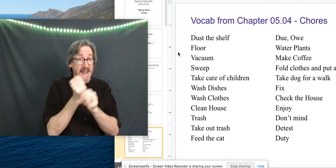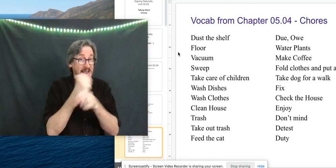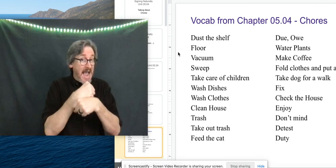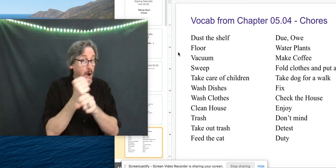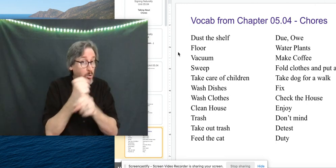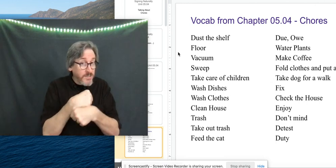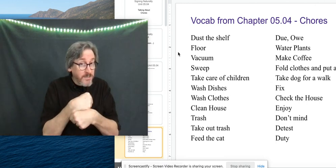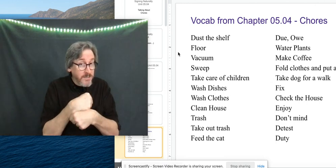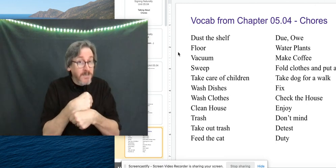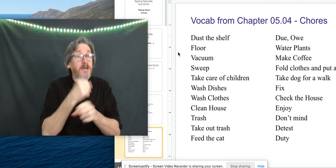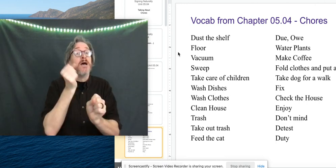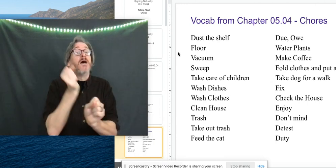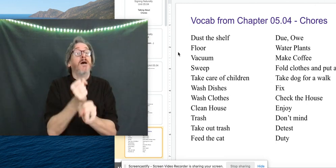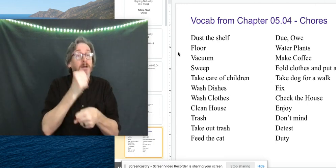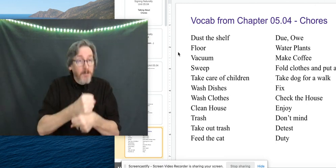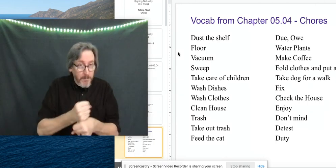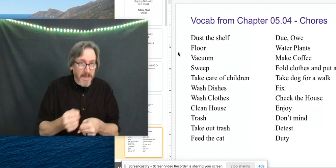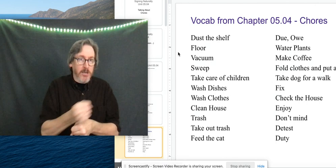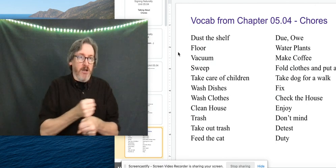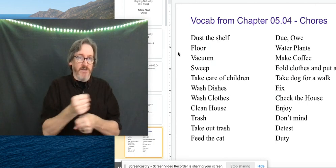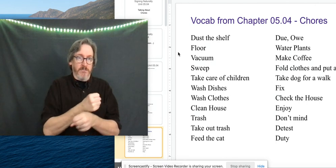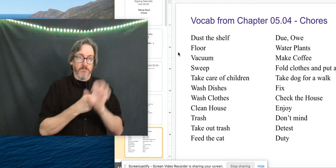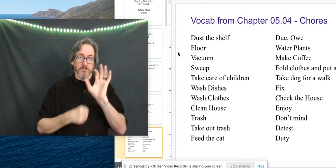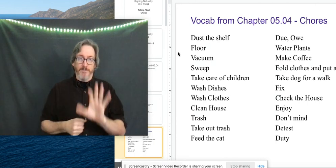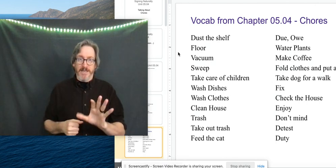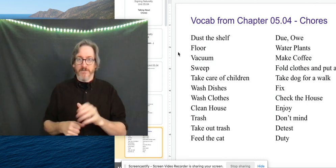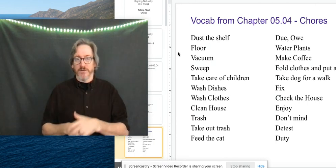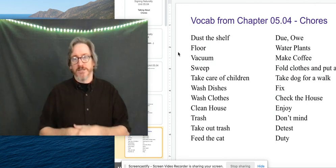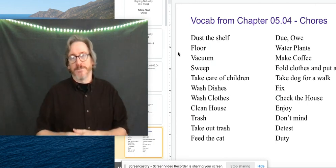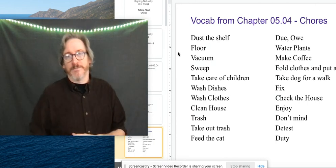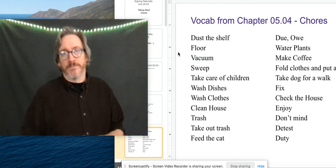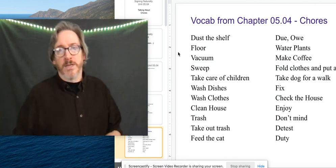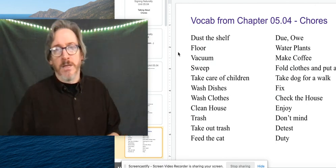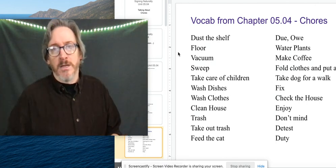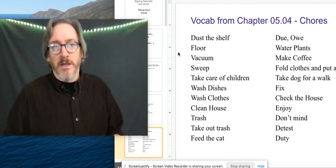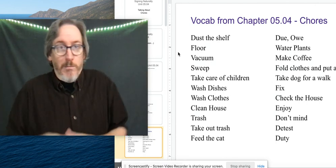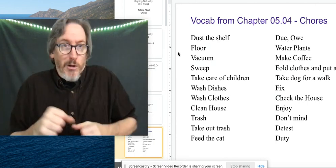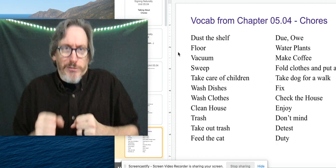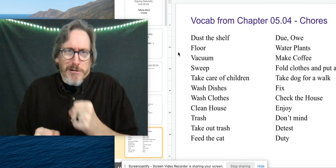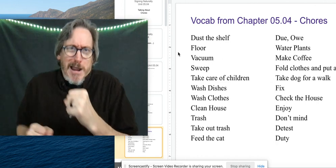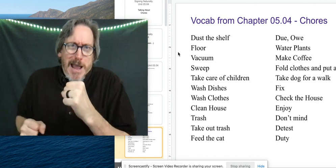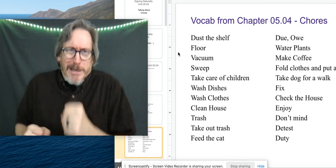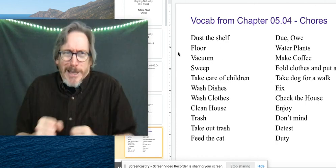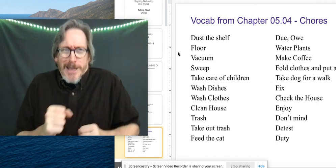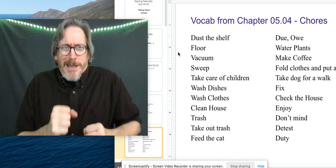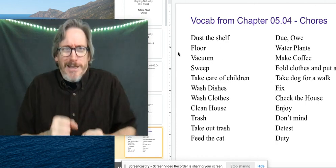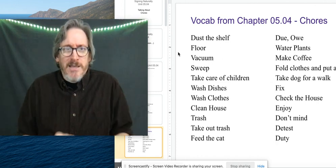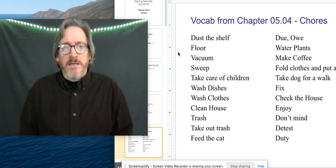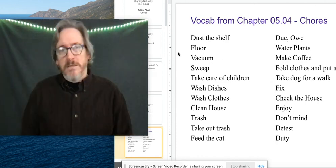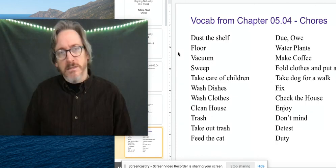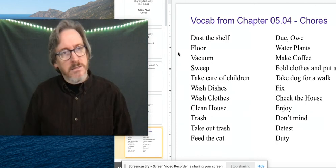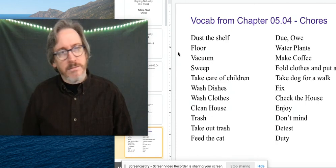Remember, make out, make coffee. Big difference. Both are hot.